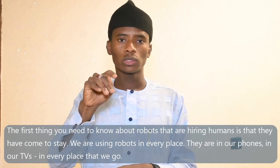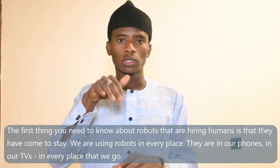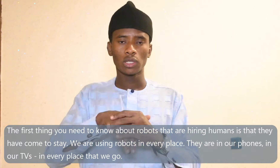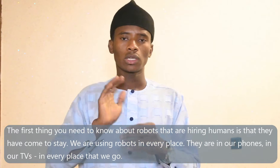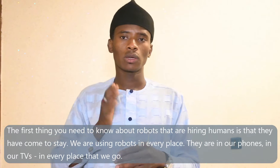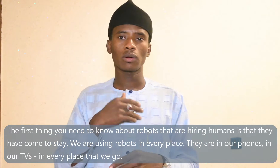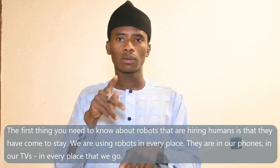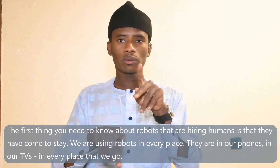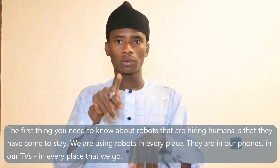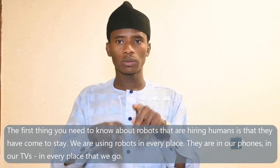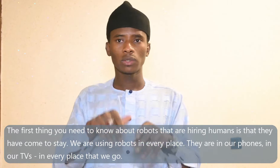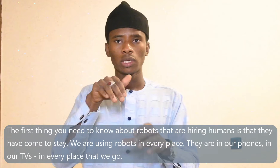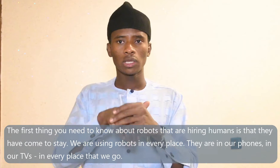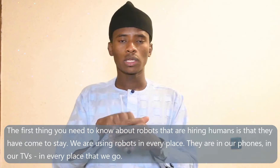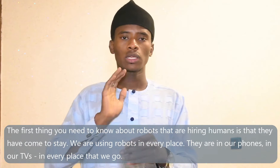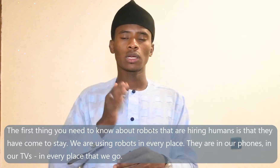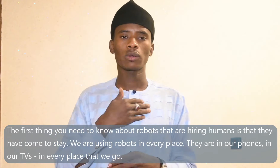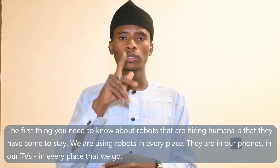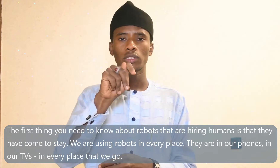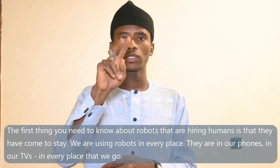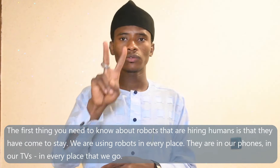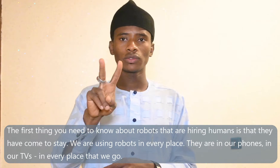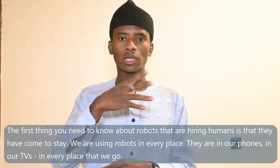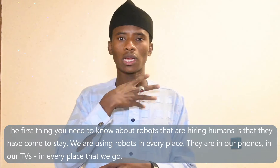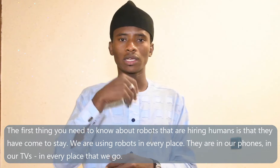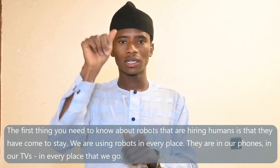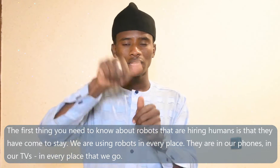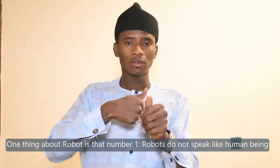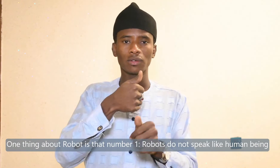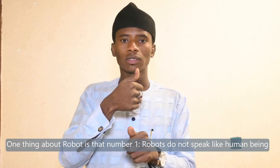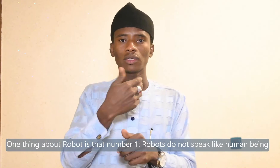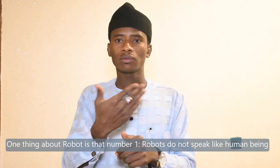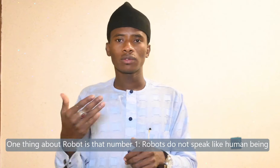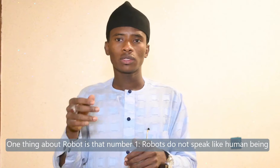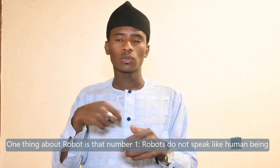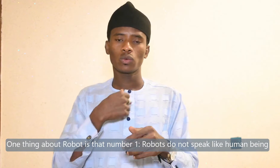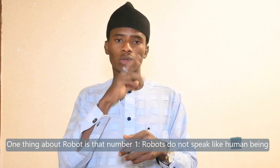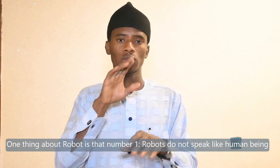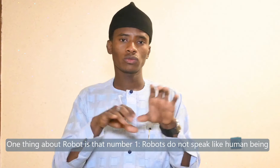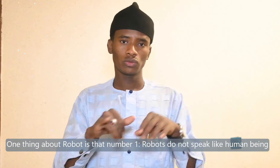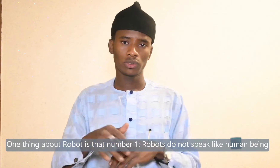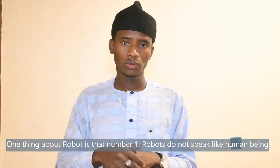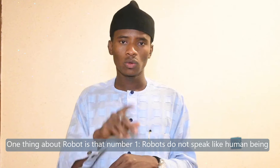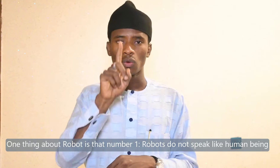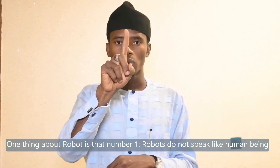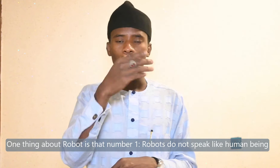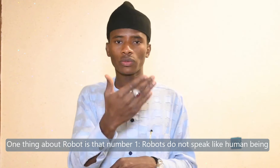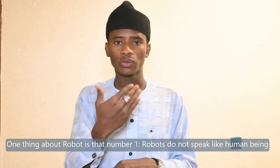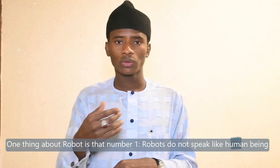in our TVs, in every place that we go to. And one thing about robot is, number